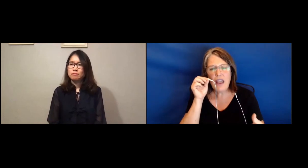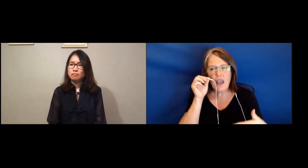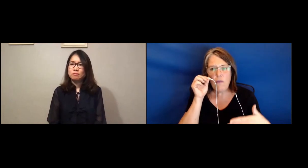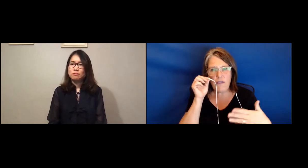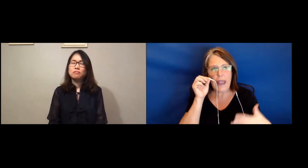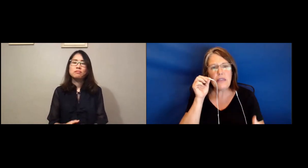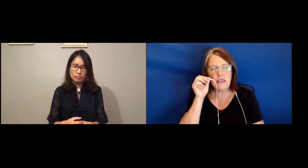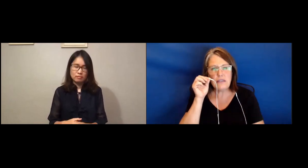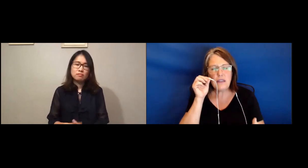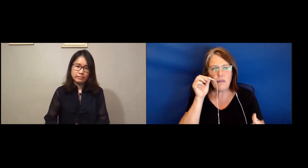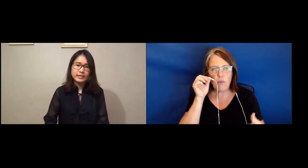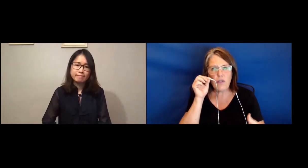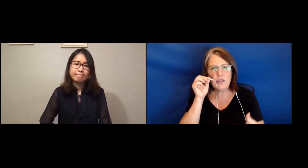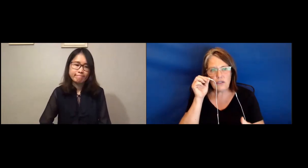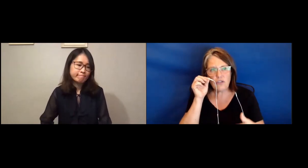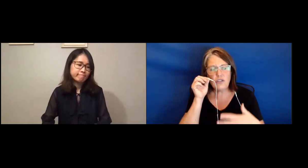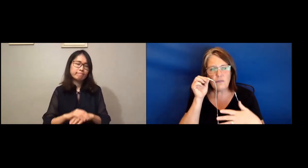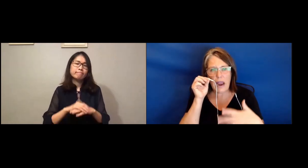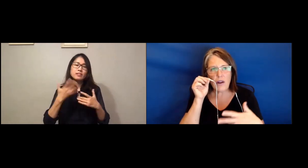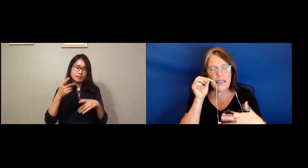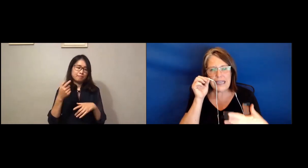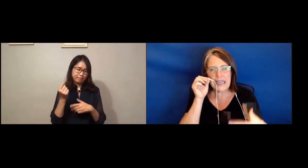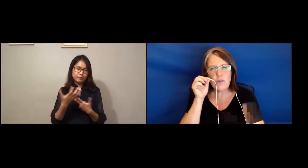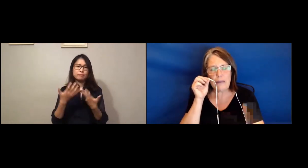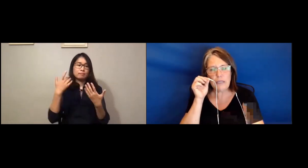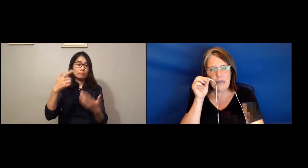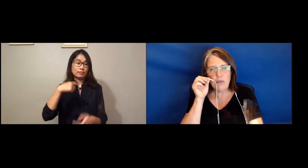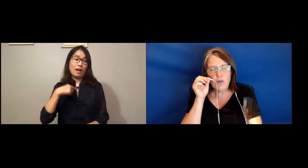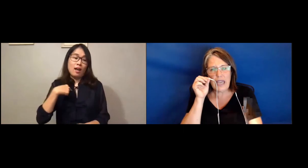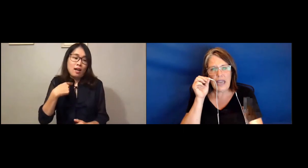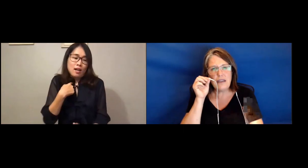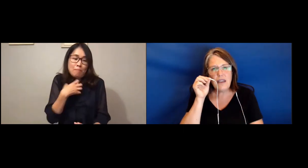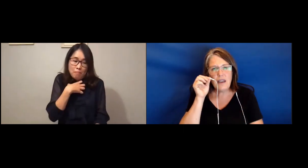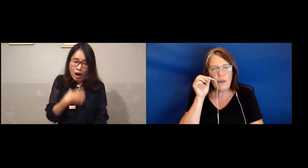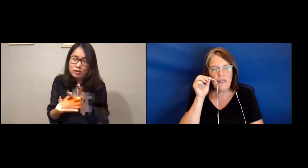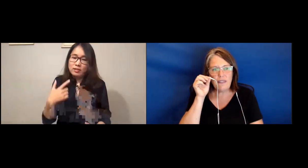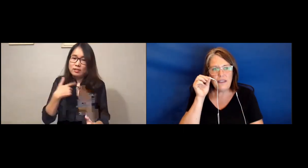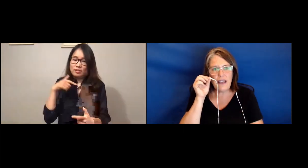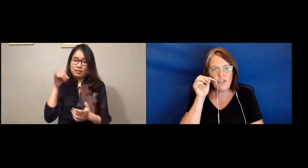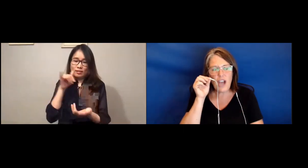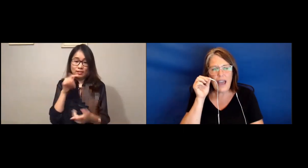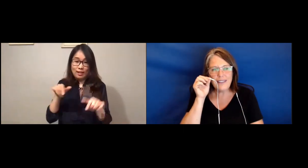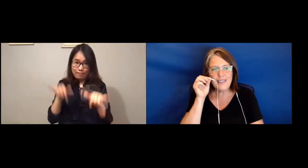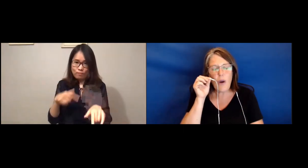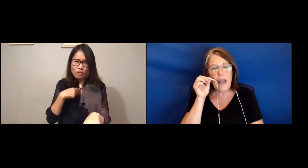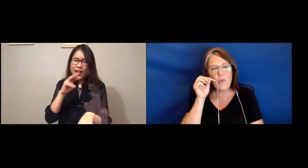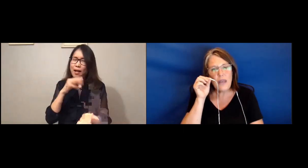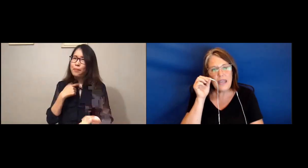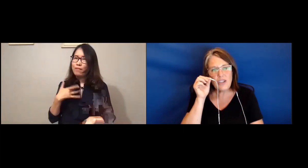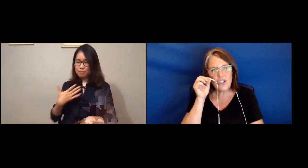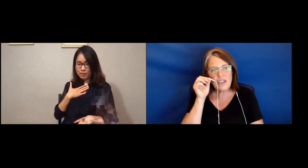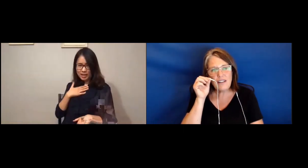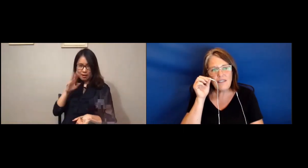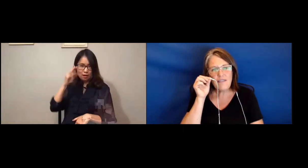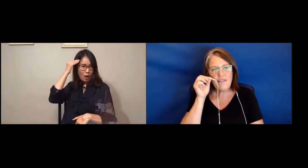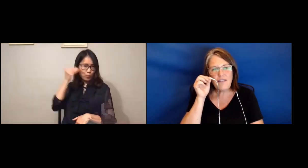that families, brothers, sisters, parents need to be able to communicate with the deaf child. So I